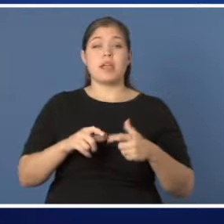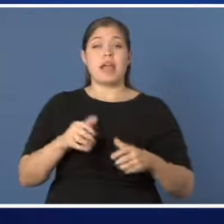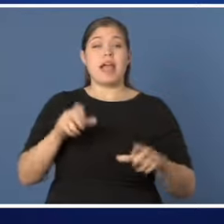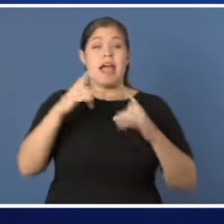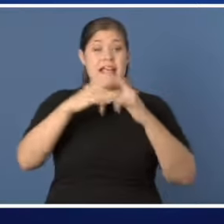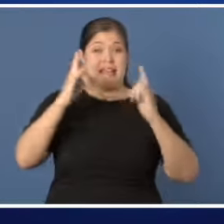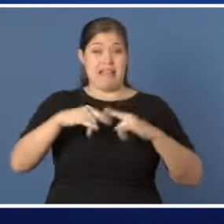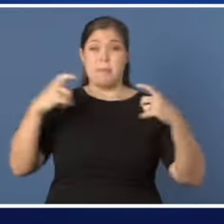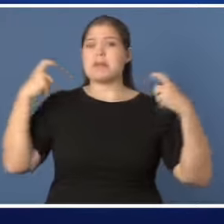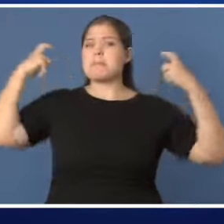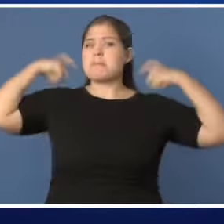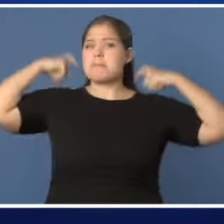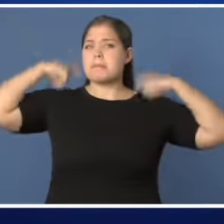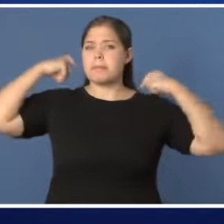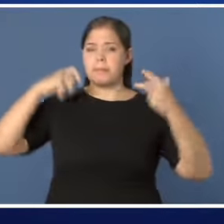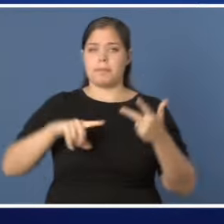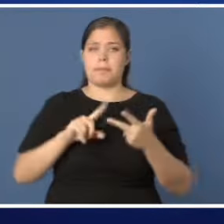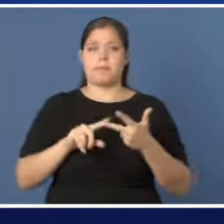a camping backpack,